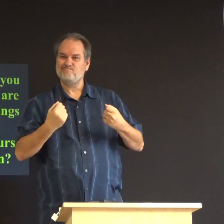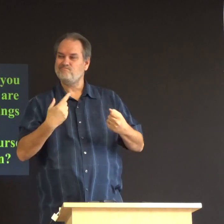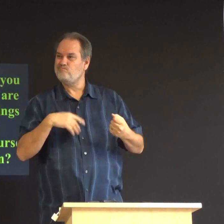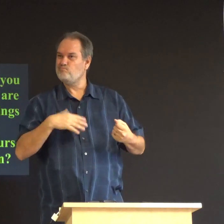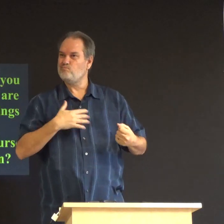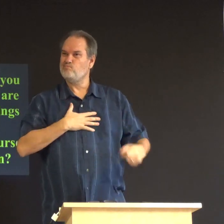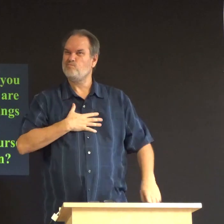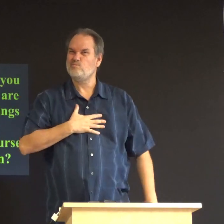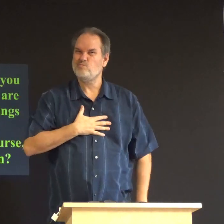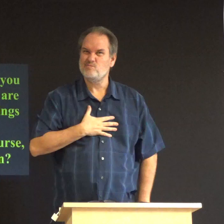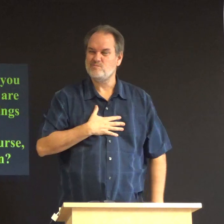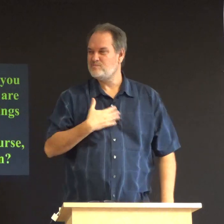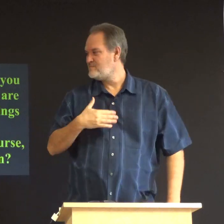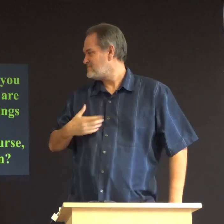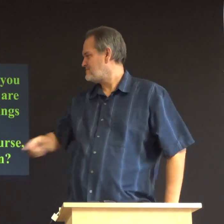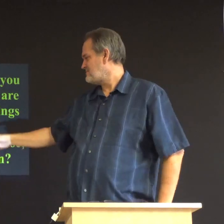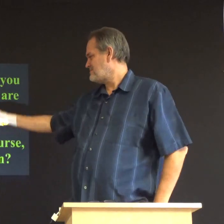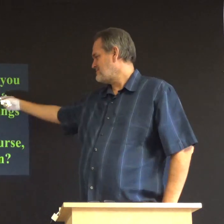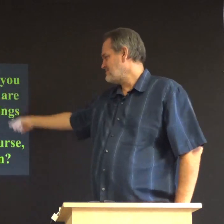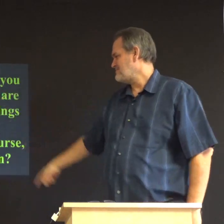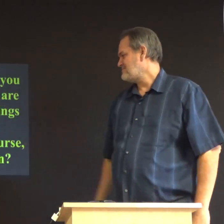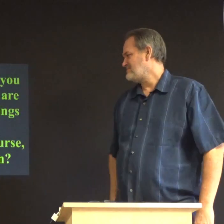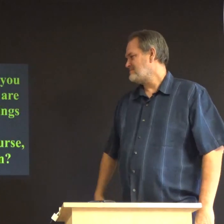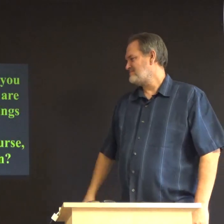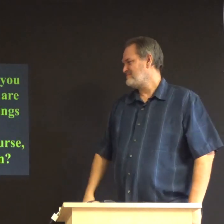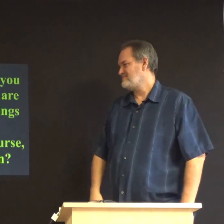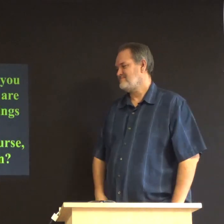Jesus? You know, my heart aches for those people.